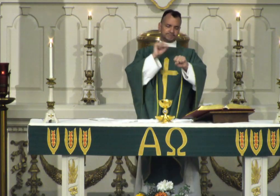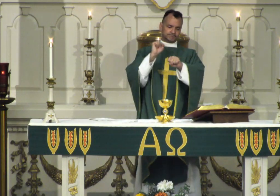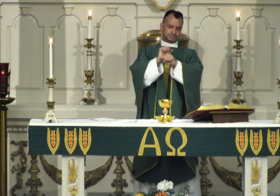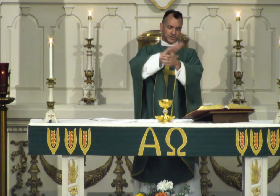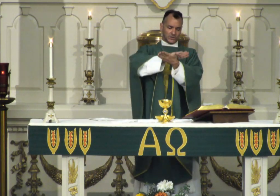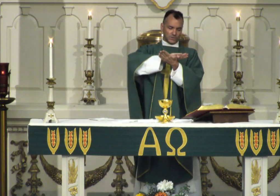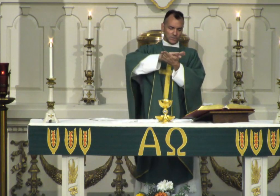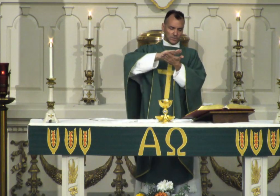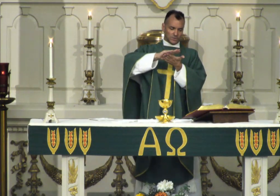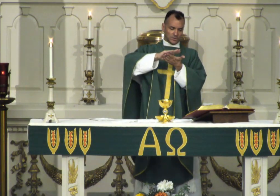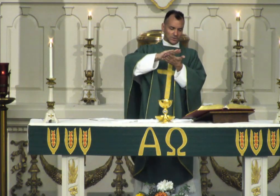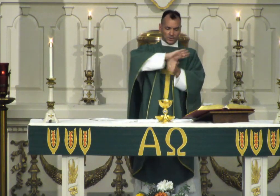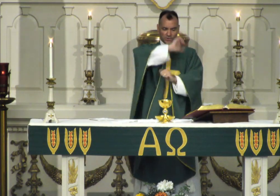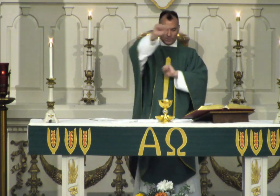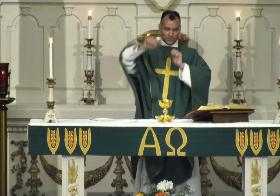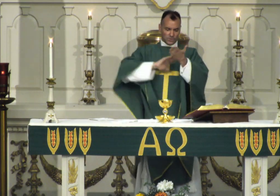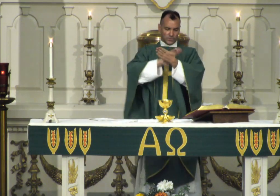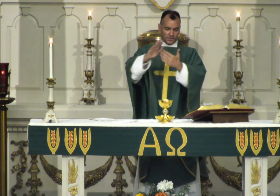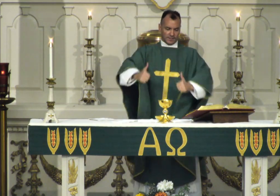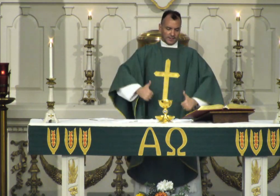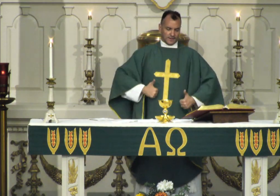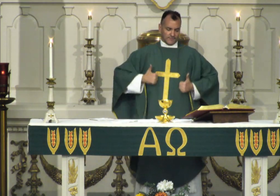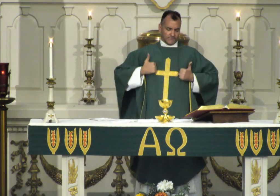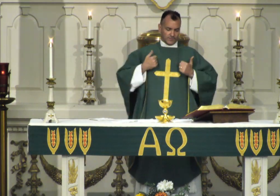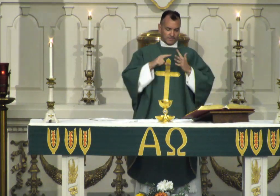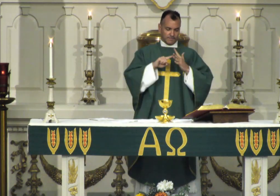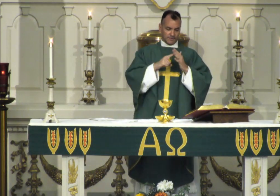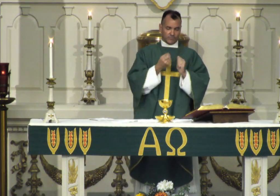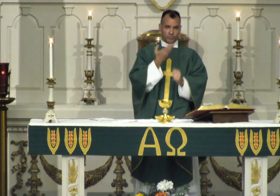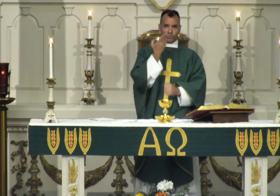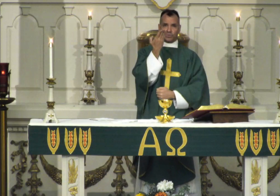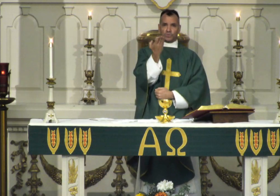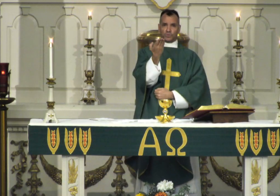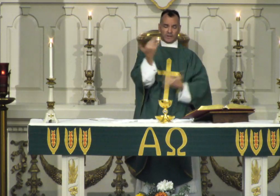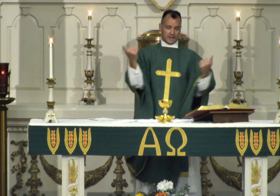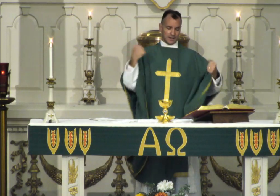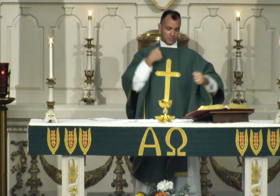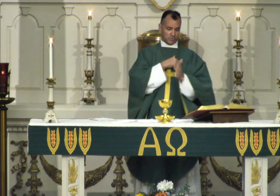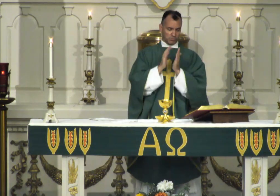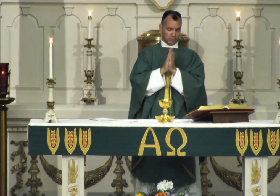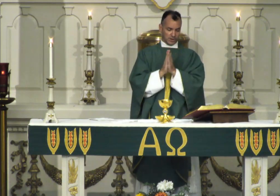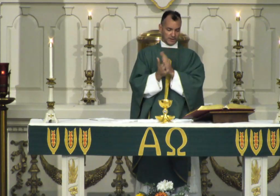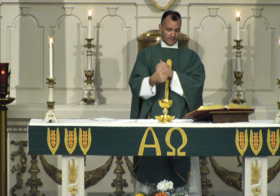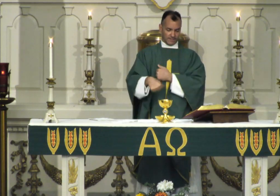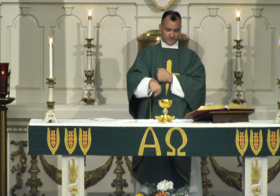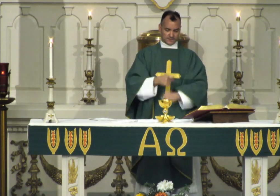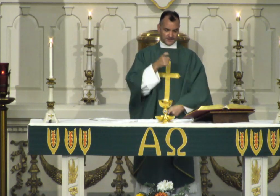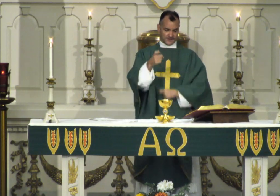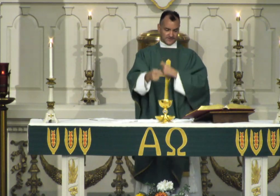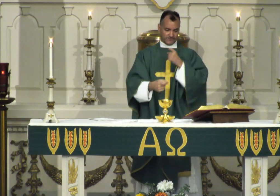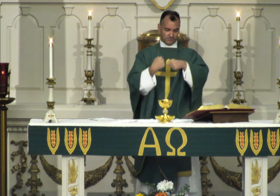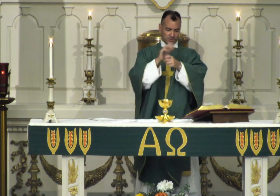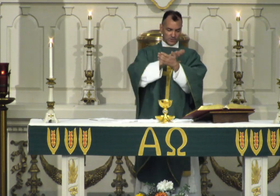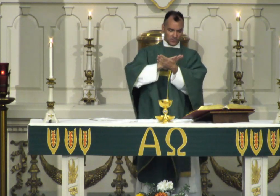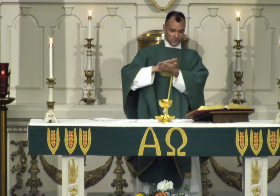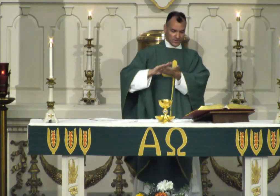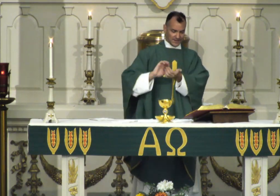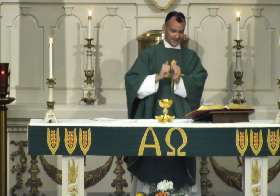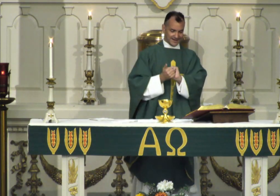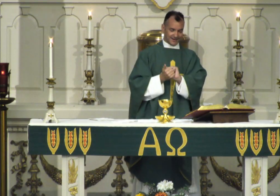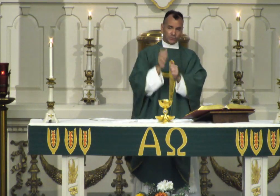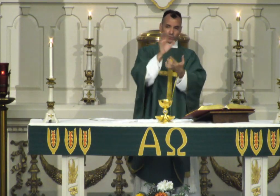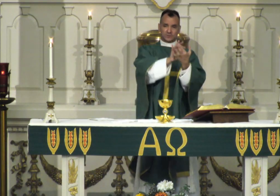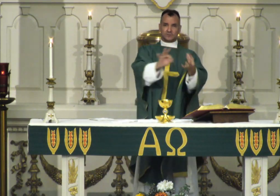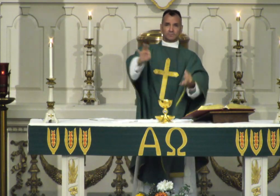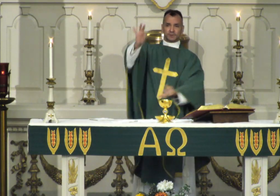you are indeed holy, O Lord, the fount of all holiness. Make holy, therefore, these gifts, we pray, by sending down your